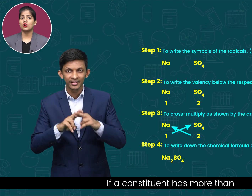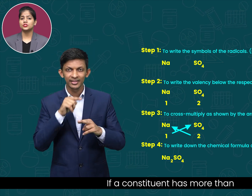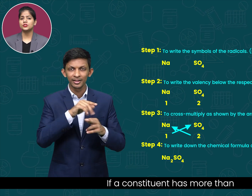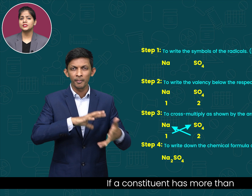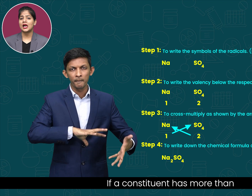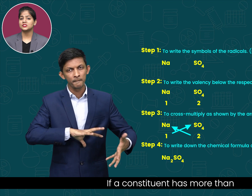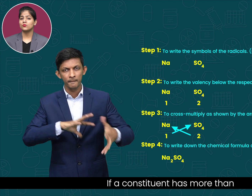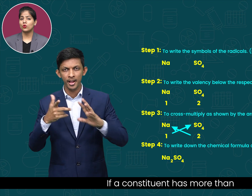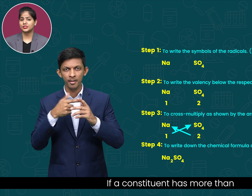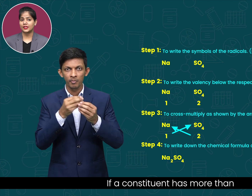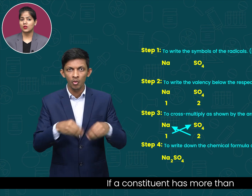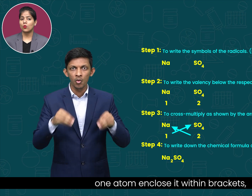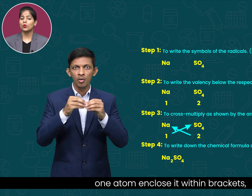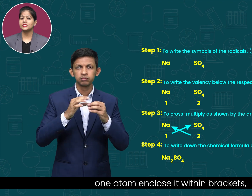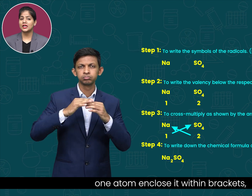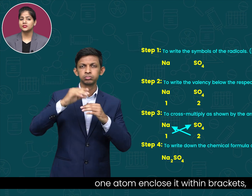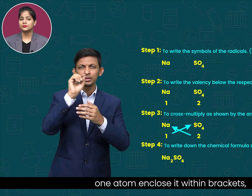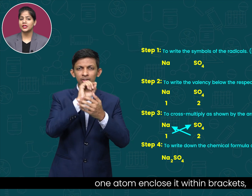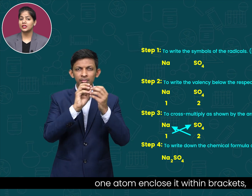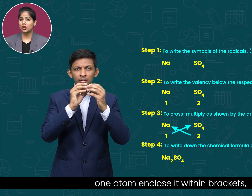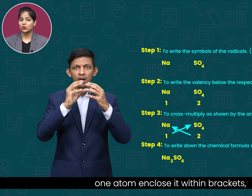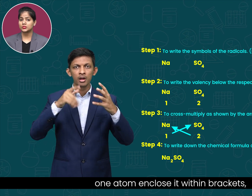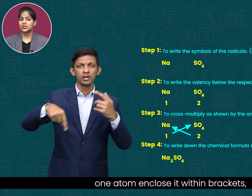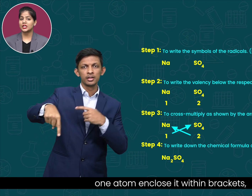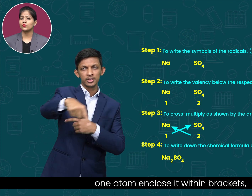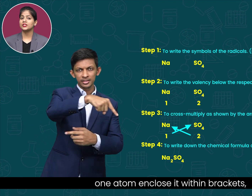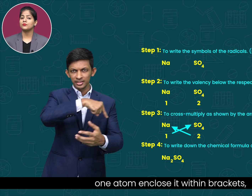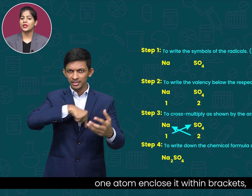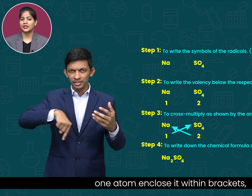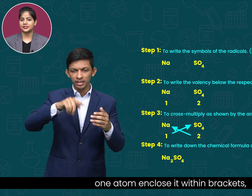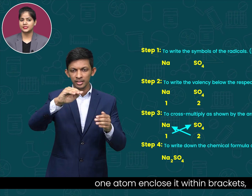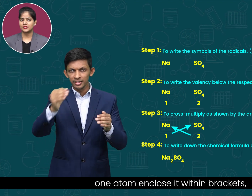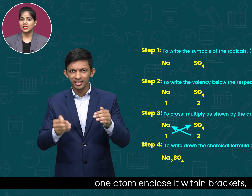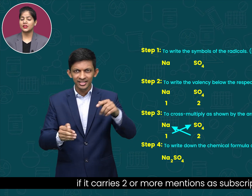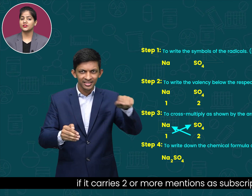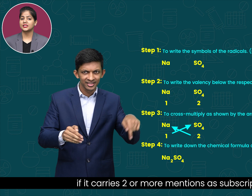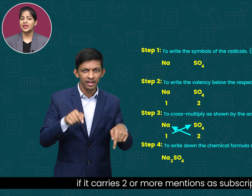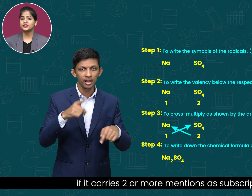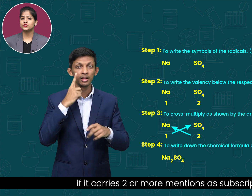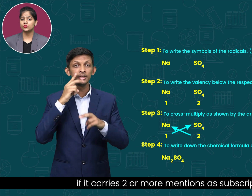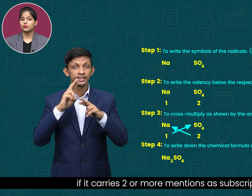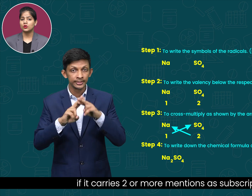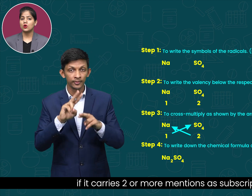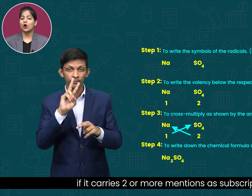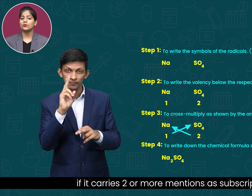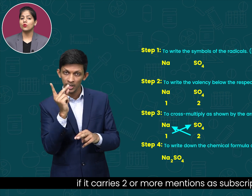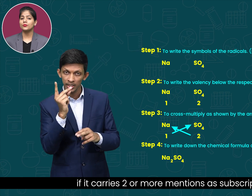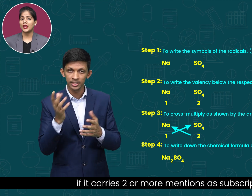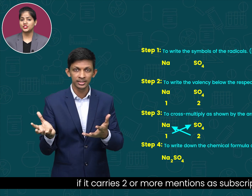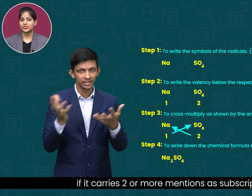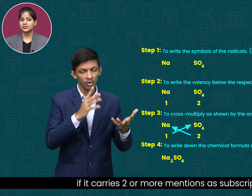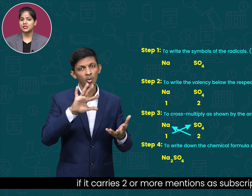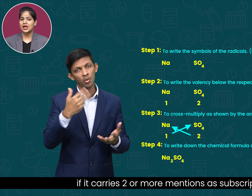If a constituent has more than one atom, enclose it within brackets if it carries 2 or